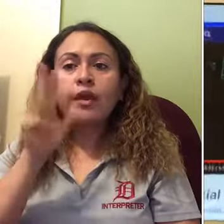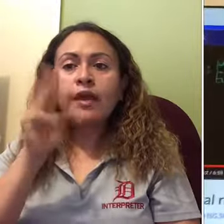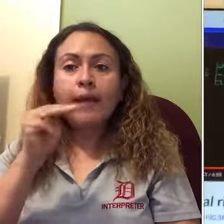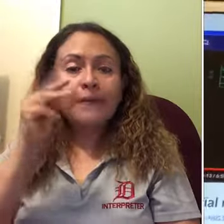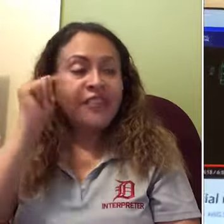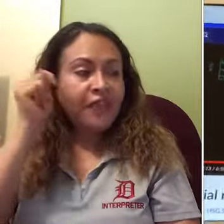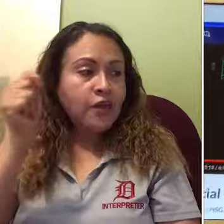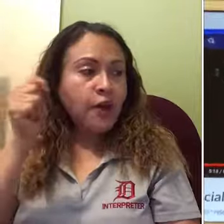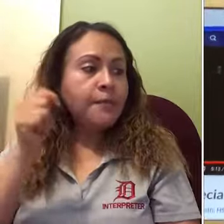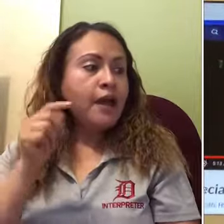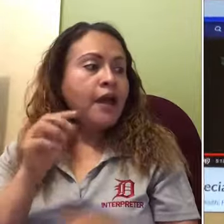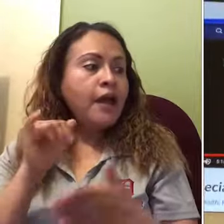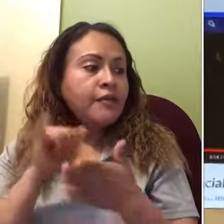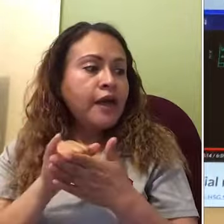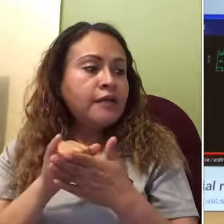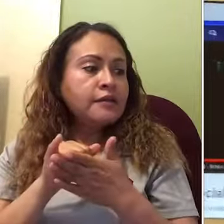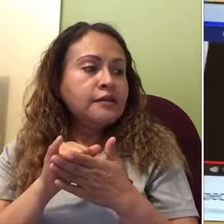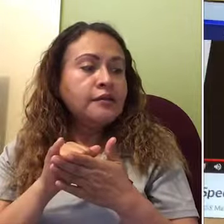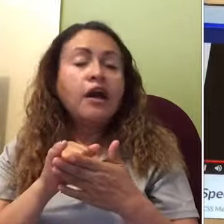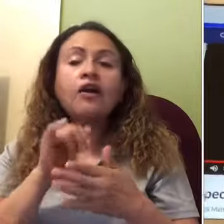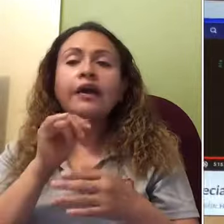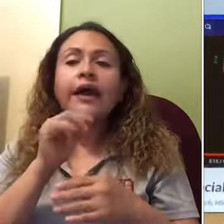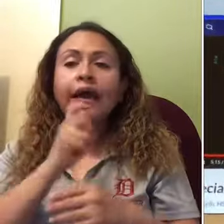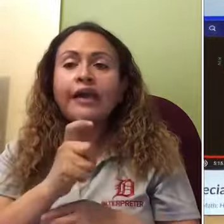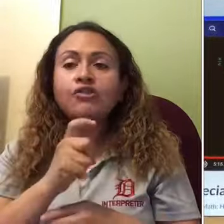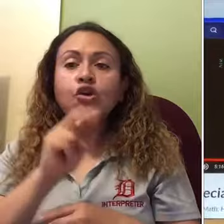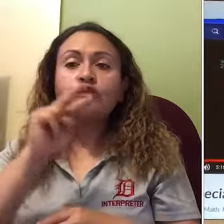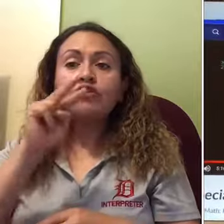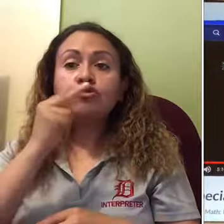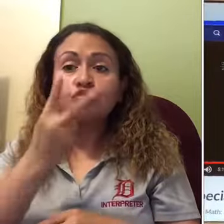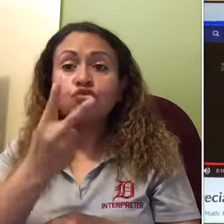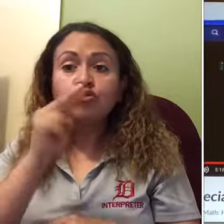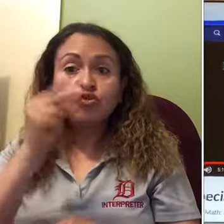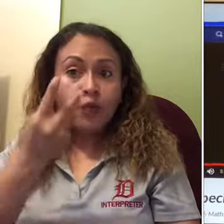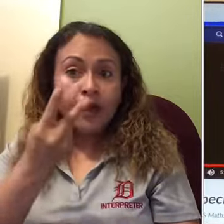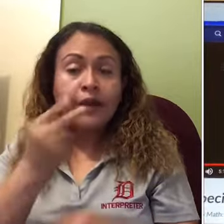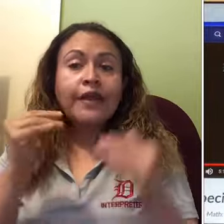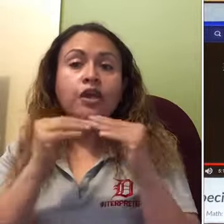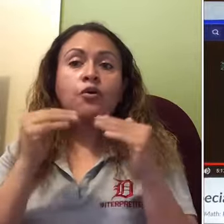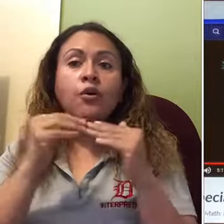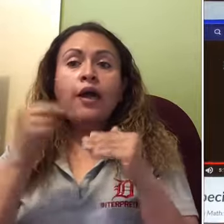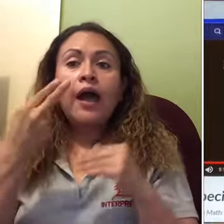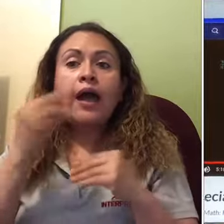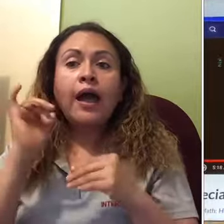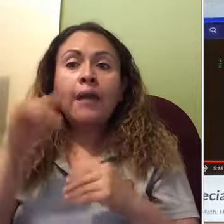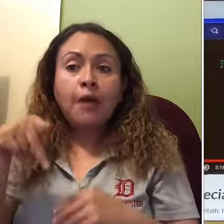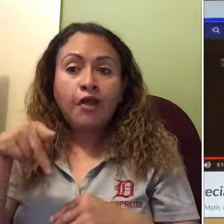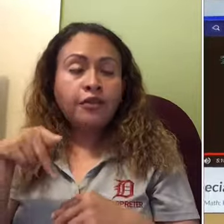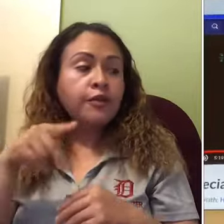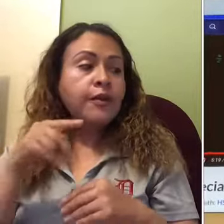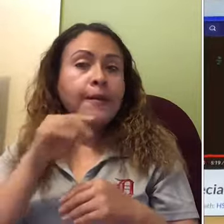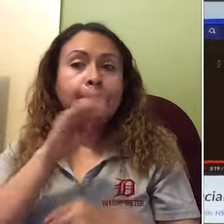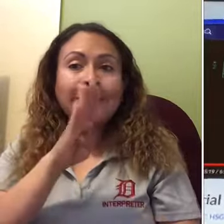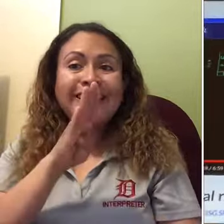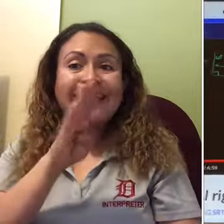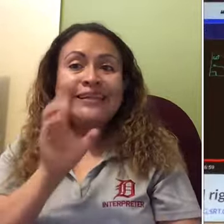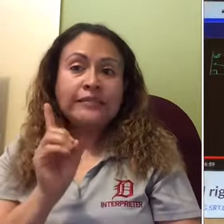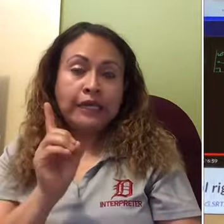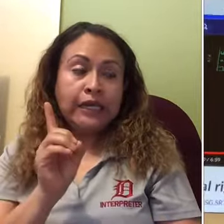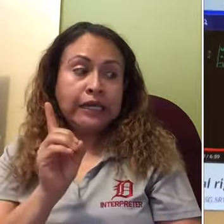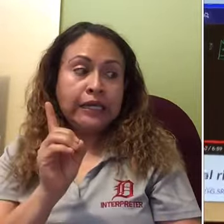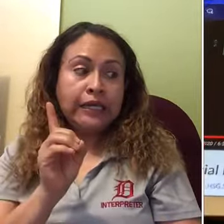this length right over here squared plus x over 2 squared is going to be equal to the hypotenuse squared. So we get BD